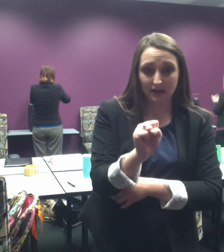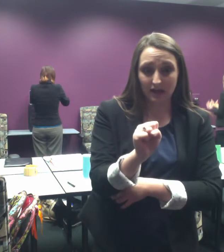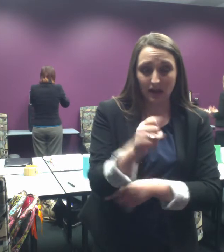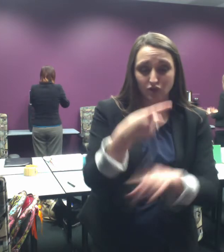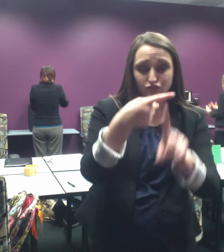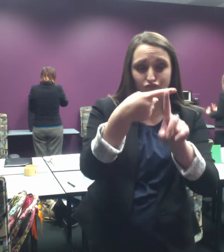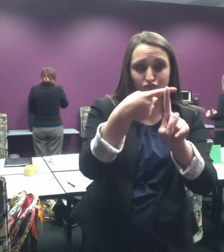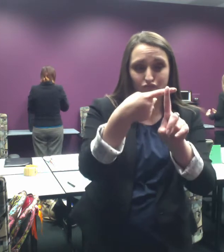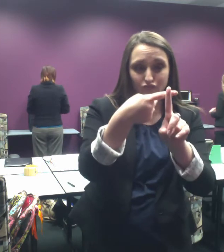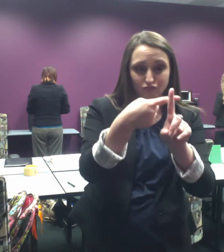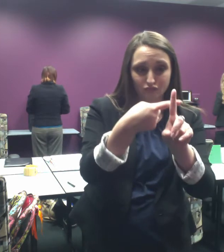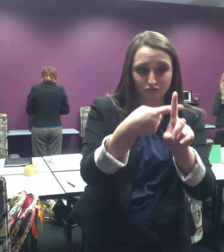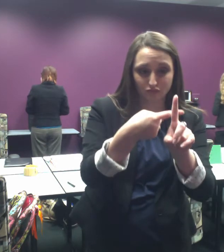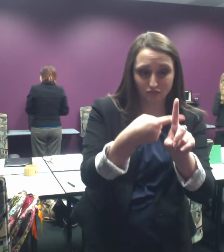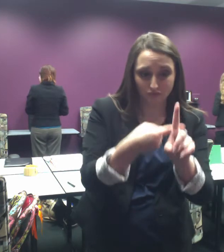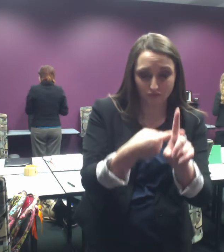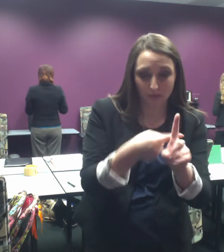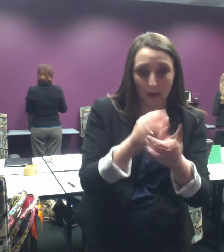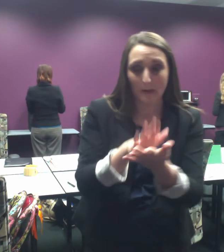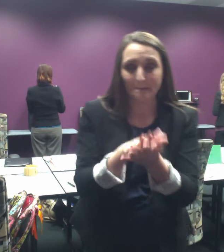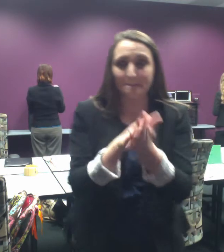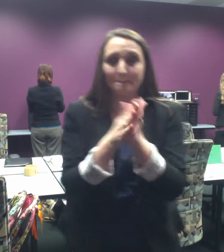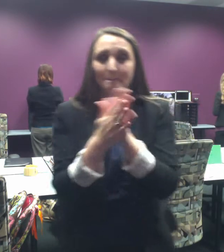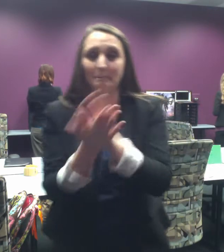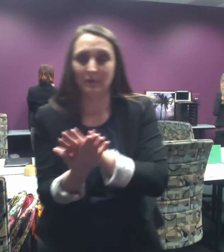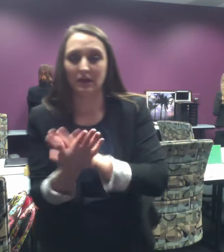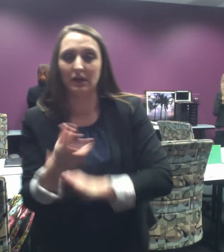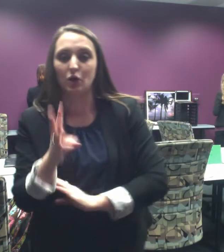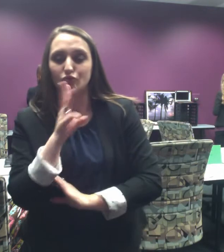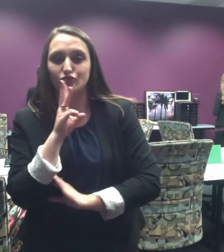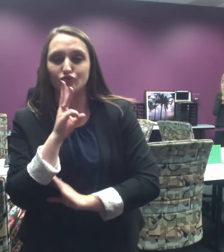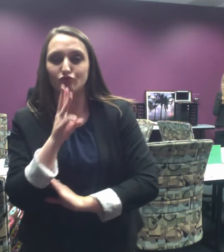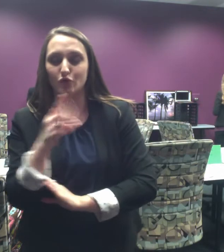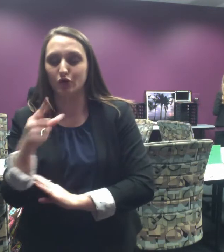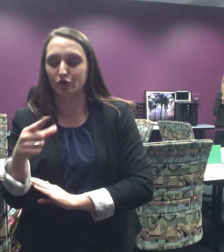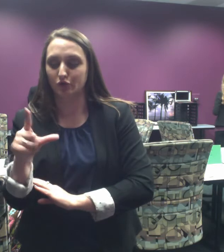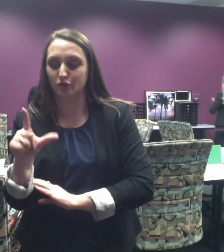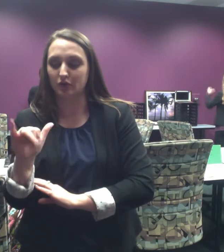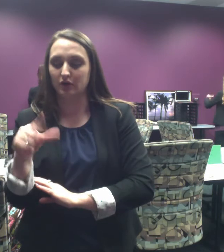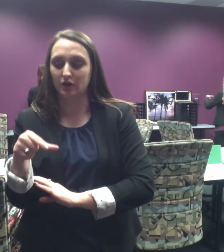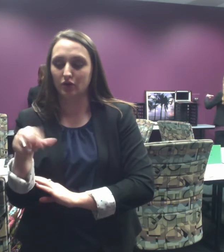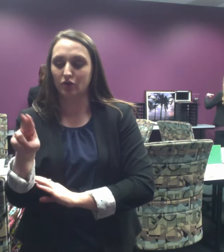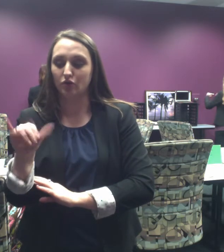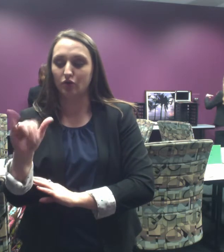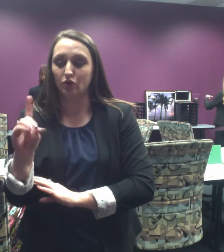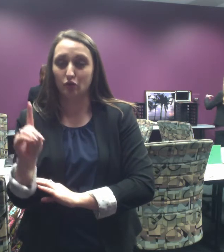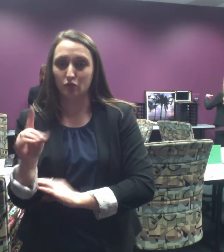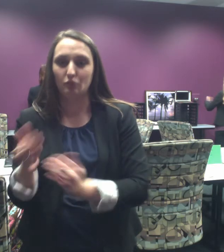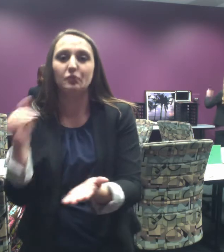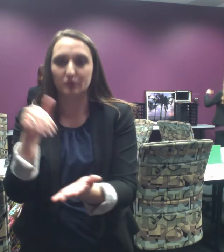Because it's cooler. And what's that do to the air around the Pepsi can? It cools it, and the water vapor in that air around the Pepsi